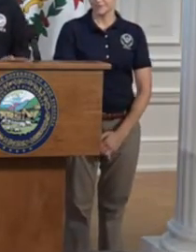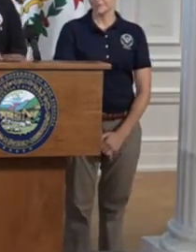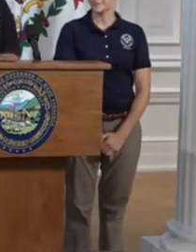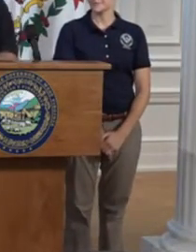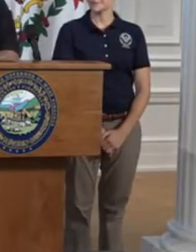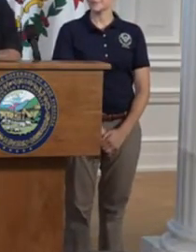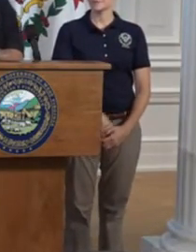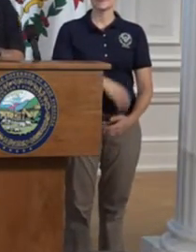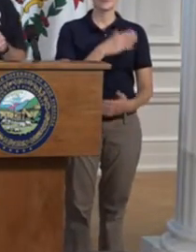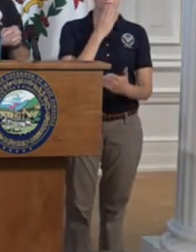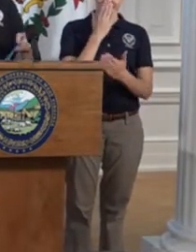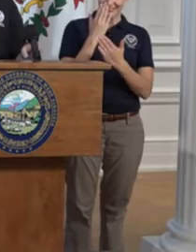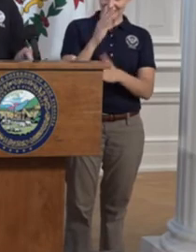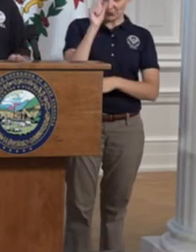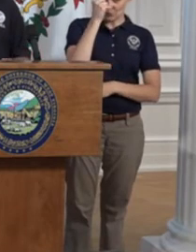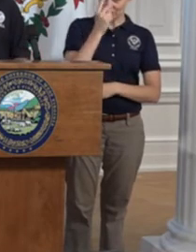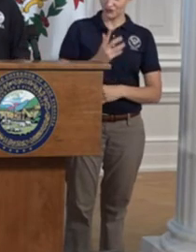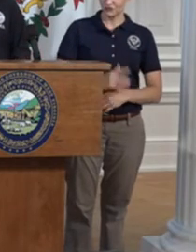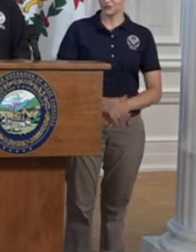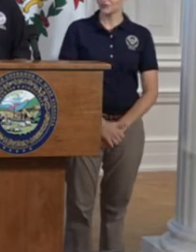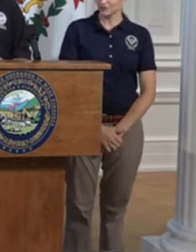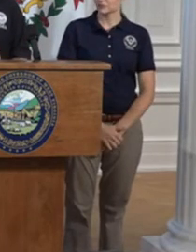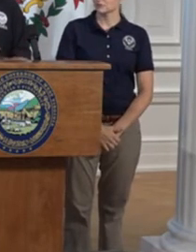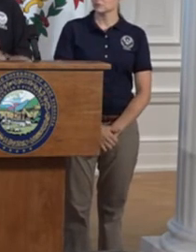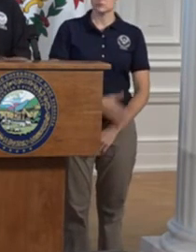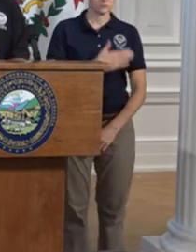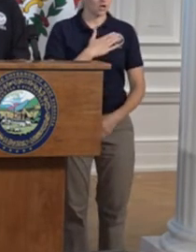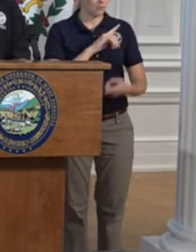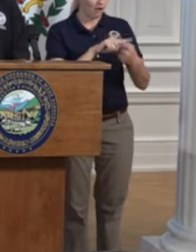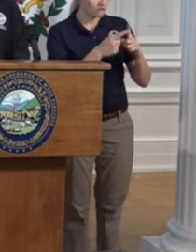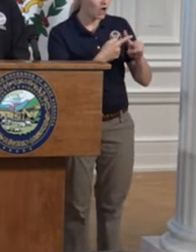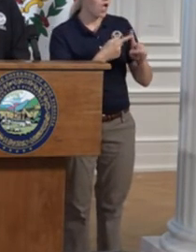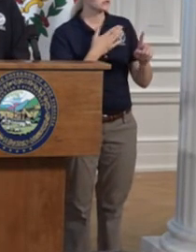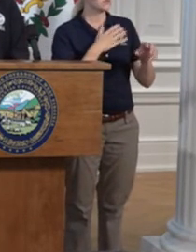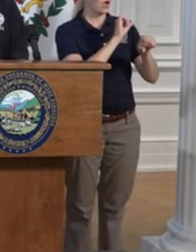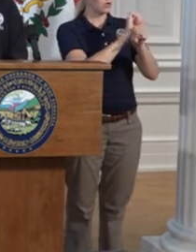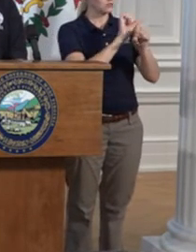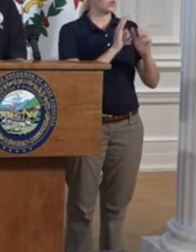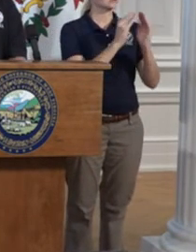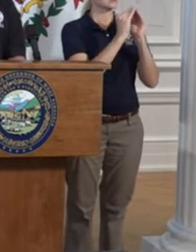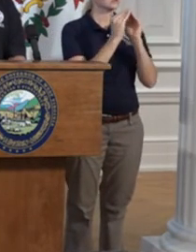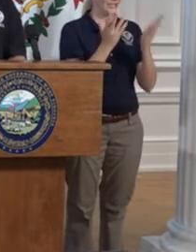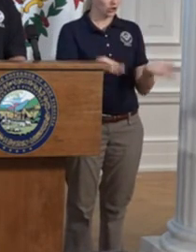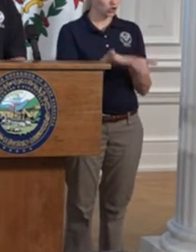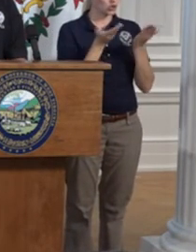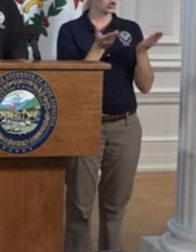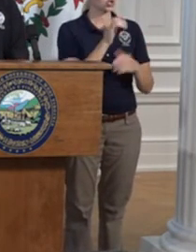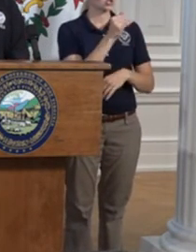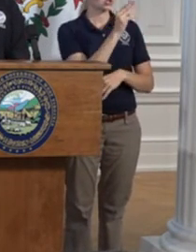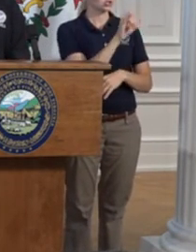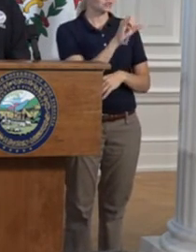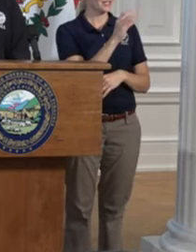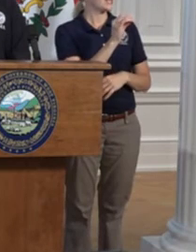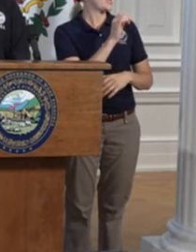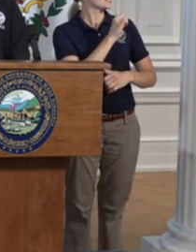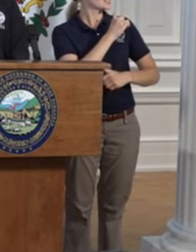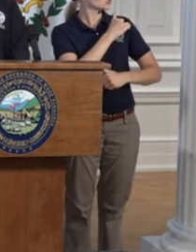Thank you, Governor. To my friends, my colleagues here, Jimmy and General Hoyer,